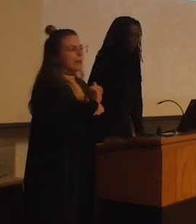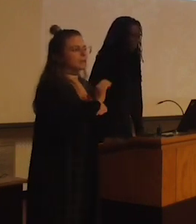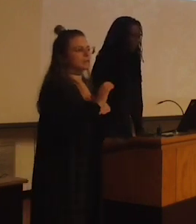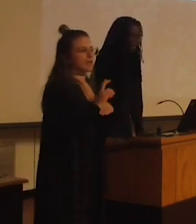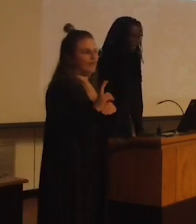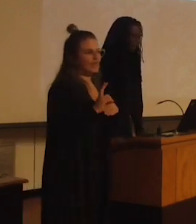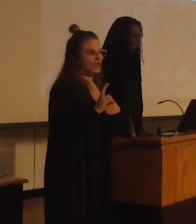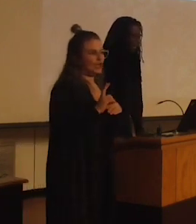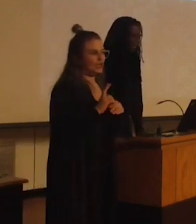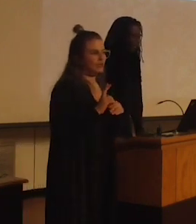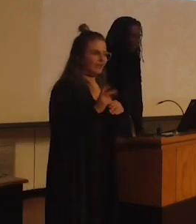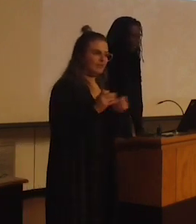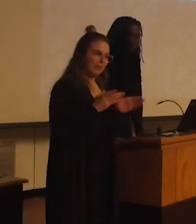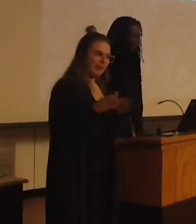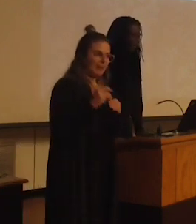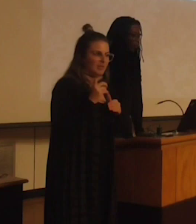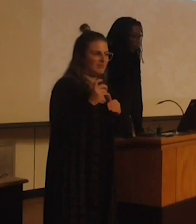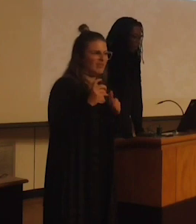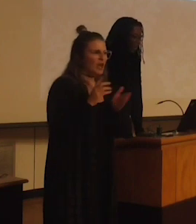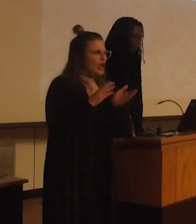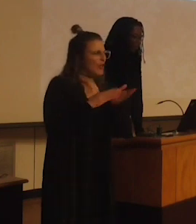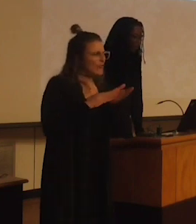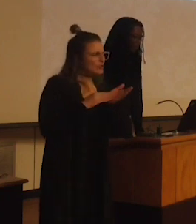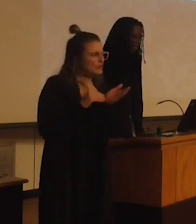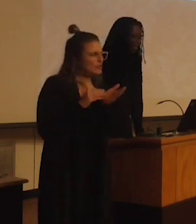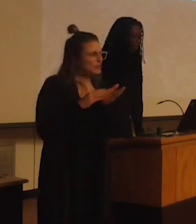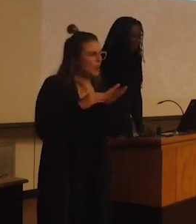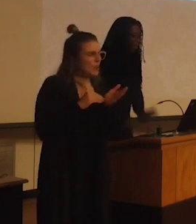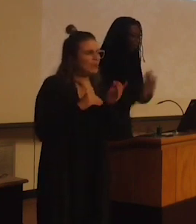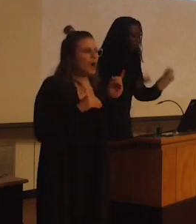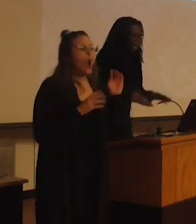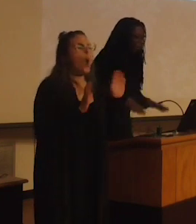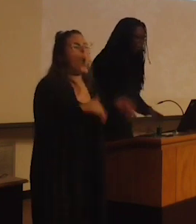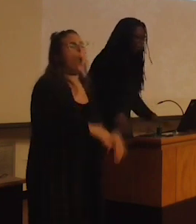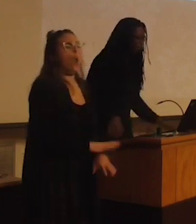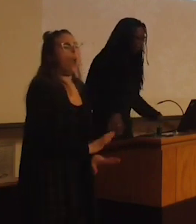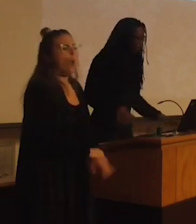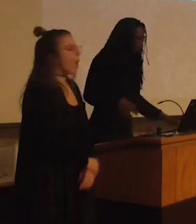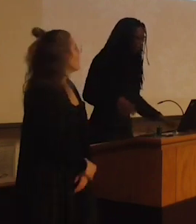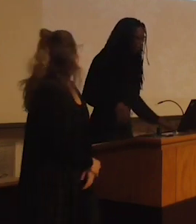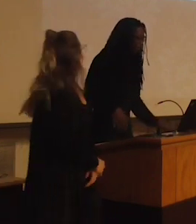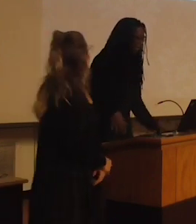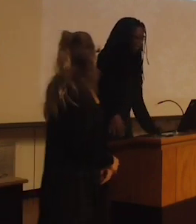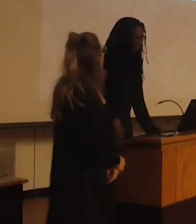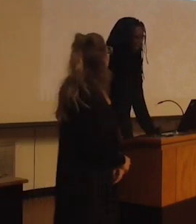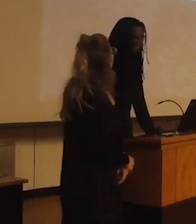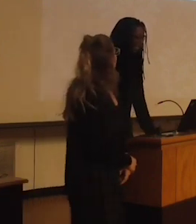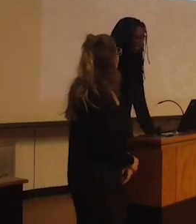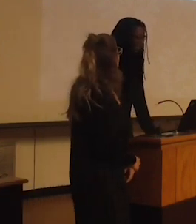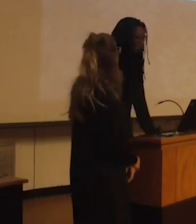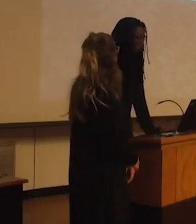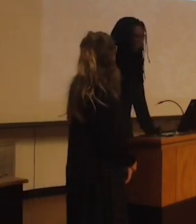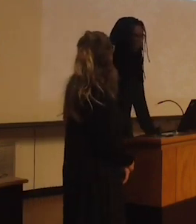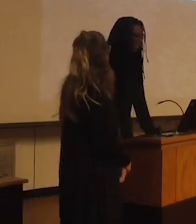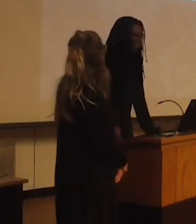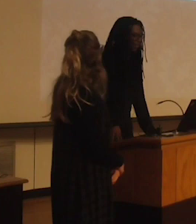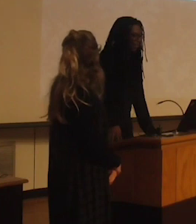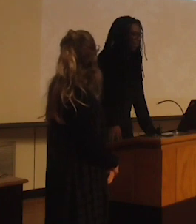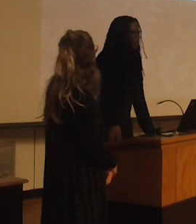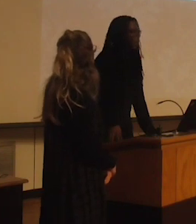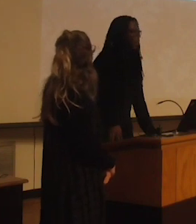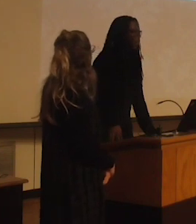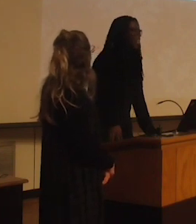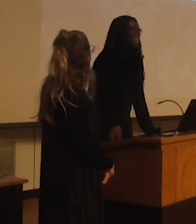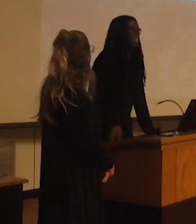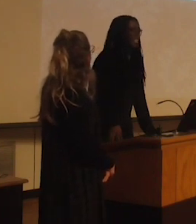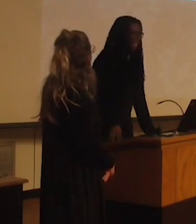takes a bit of pre-planning because the soap, not liquid spoils after a week. But it takes no time at all to boil the soap nuts on a Sunday evening or mix the